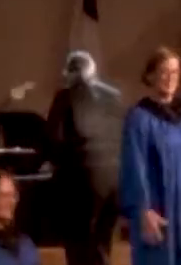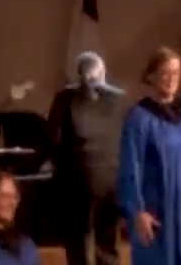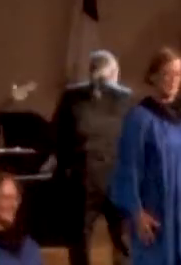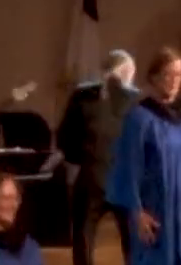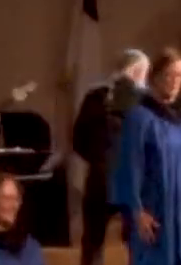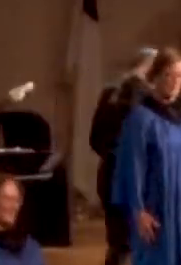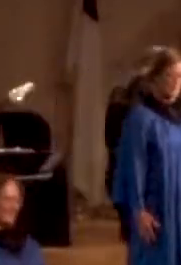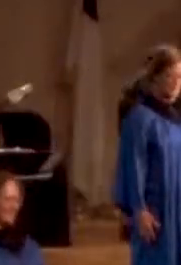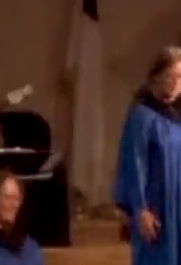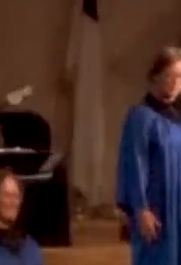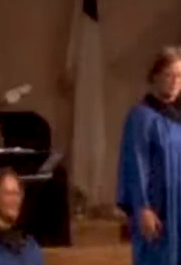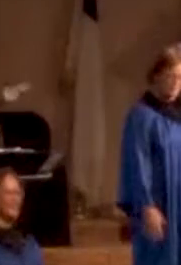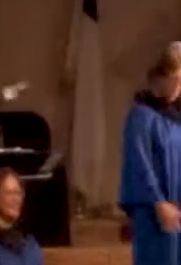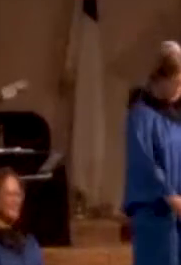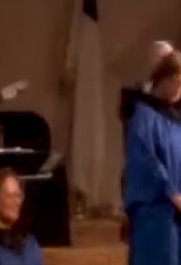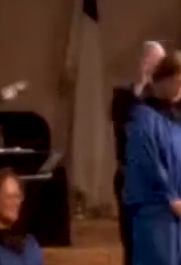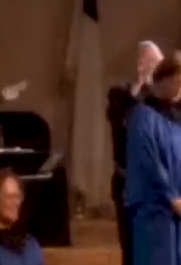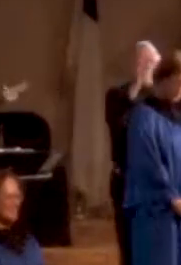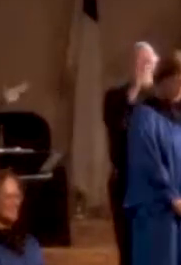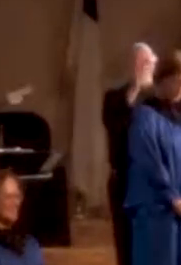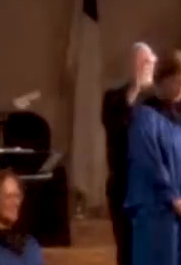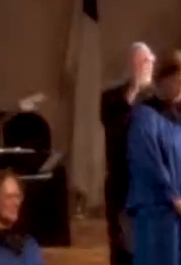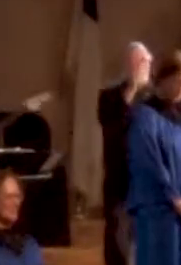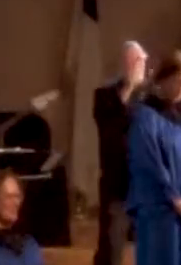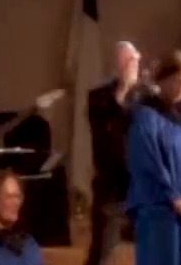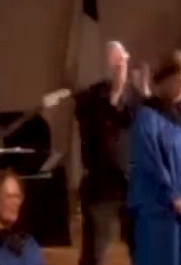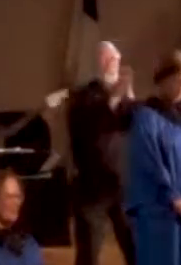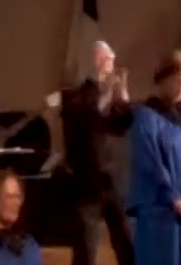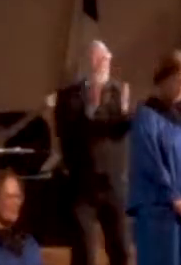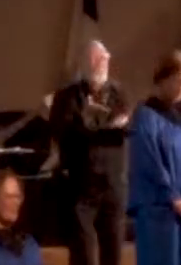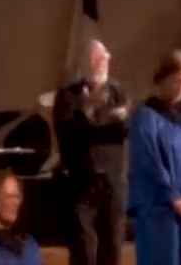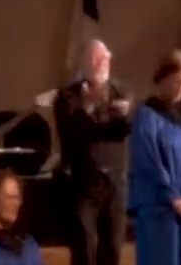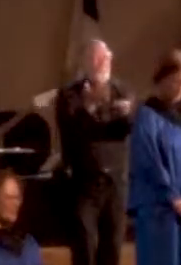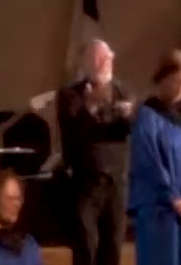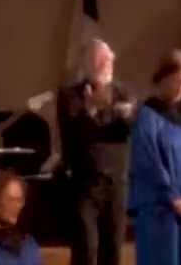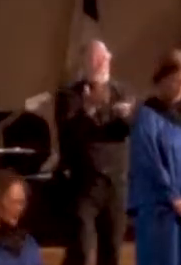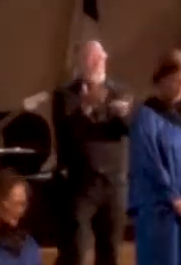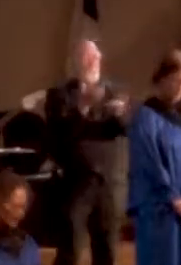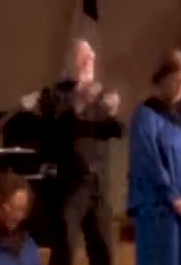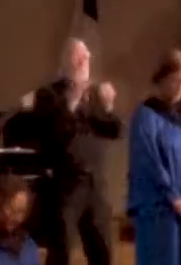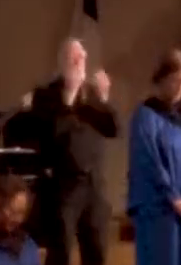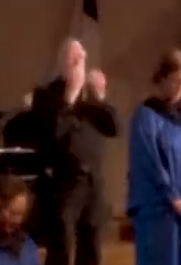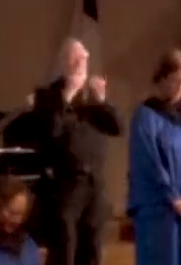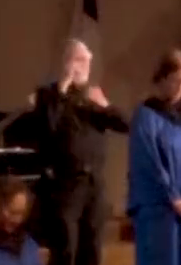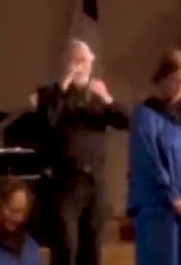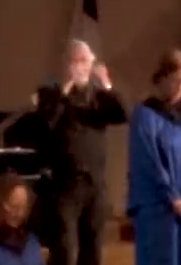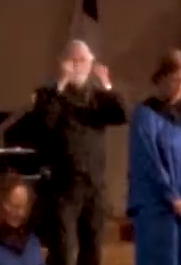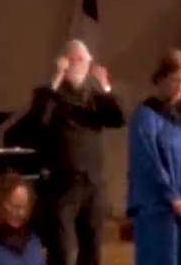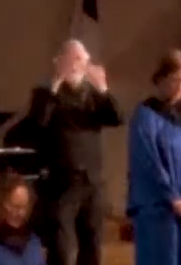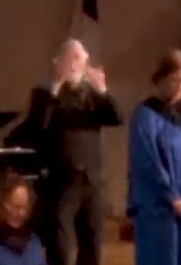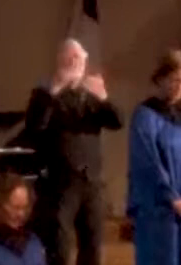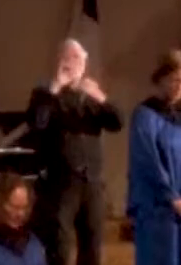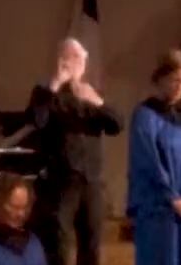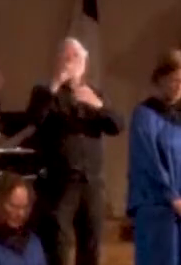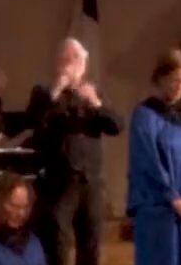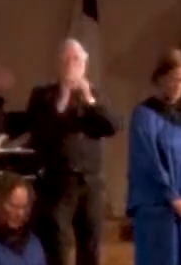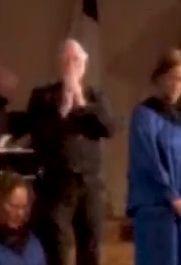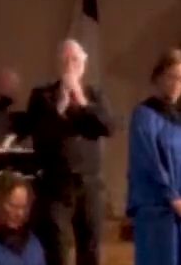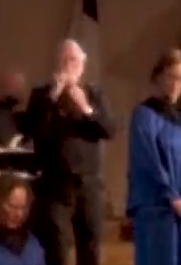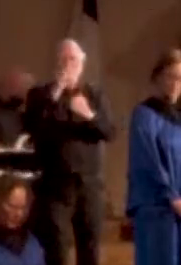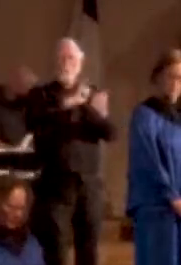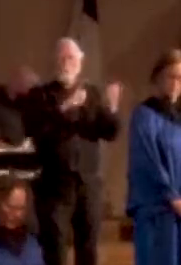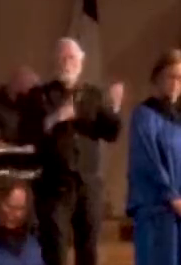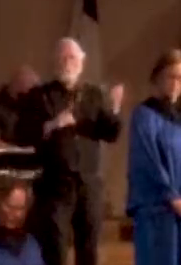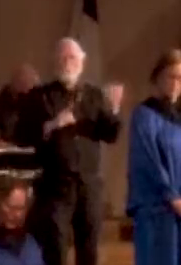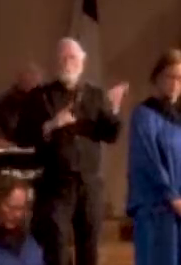Let's pray here for our offering, if we can. Gracious Heavenly Father, we love you and worship you, Lord.